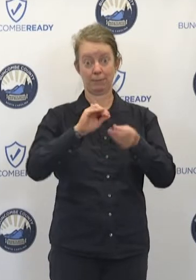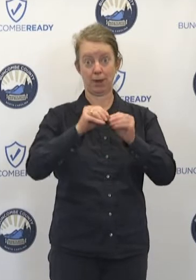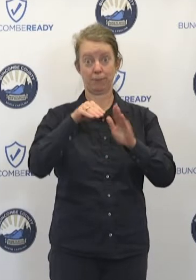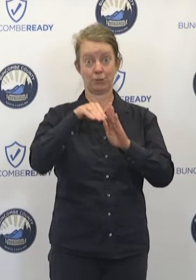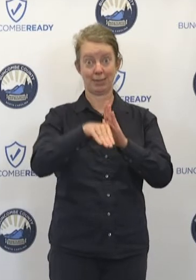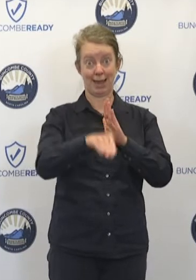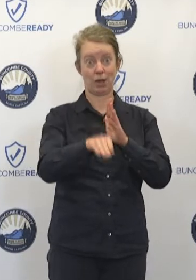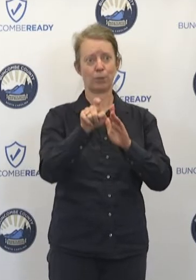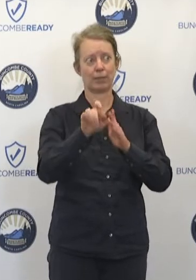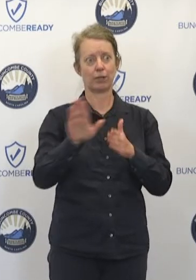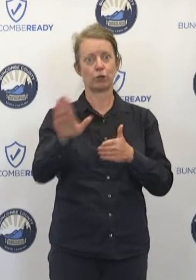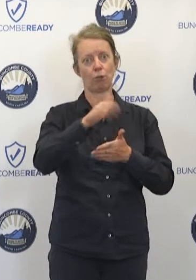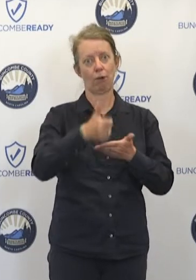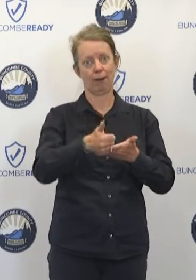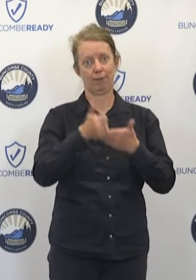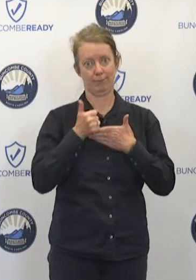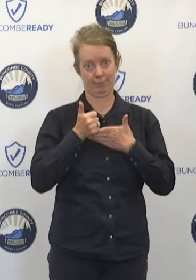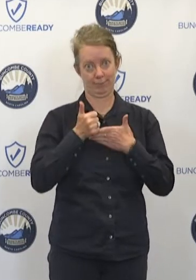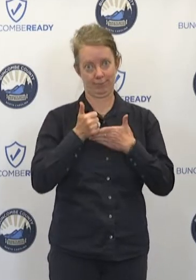help.